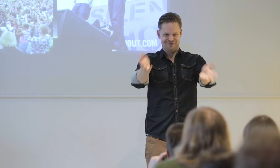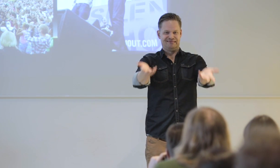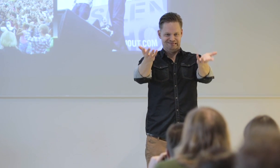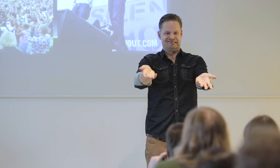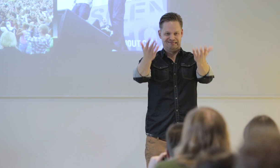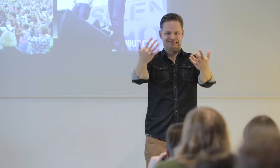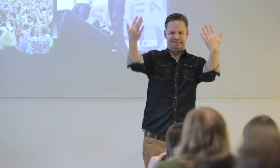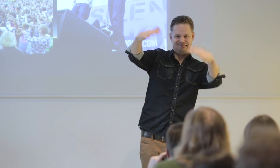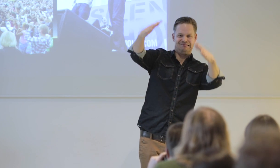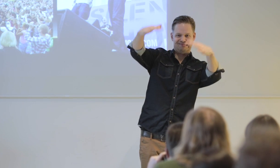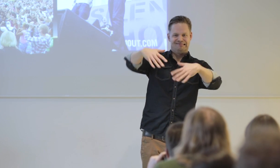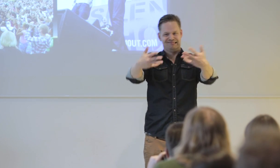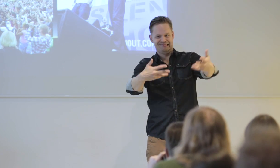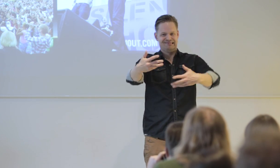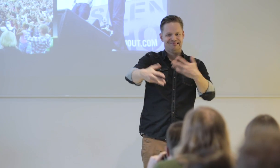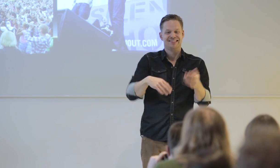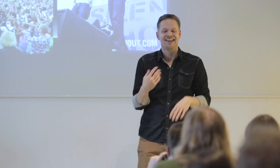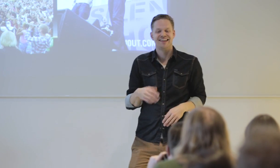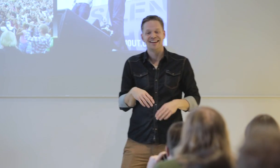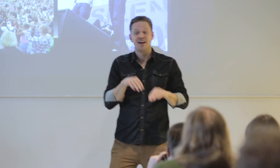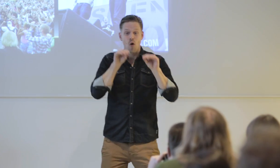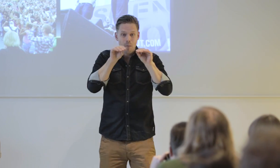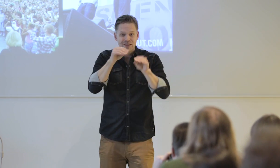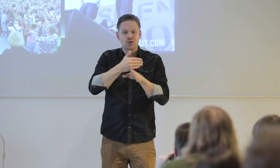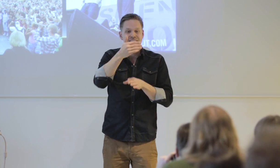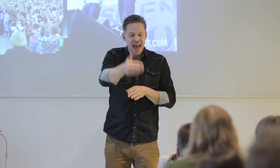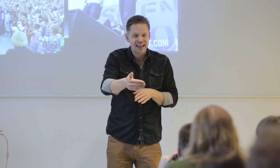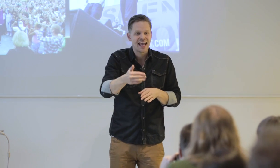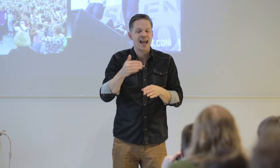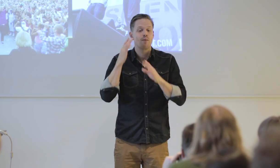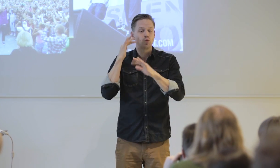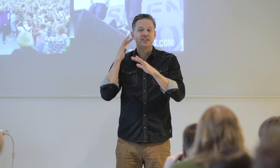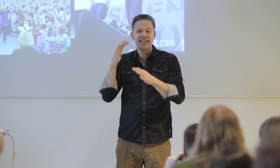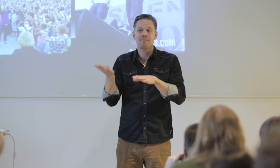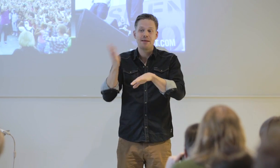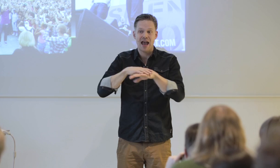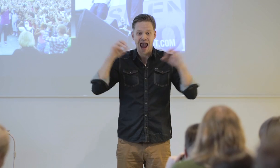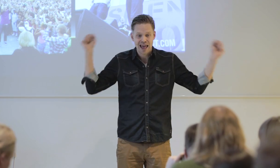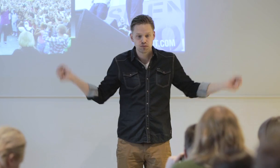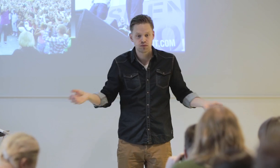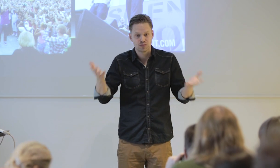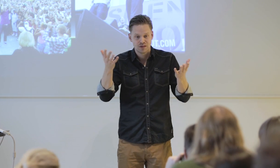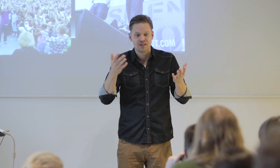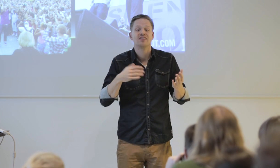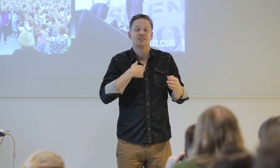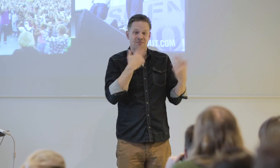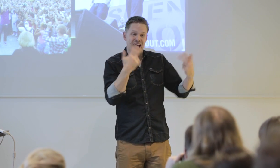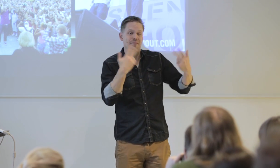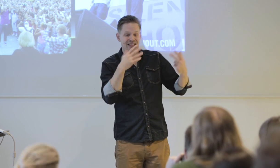doing signing, saying that you come on, go do like this. And after this teaching, we put the music on, and